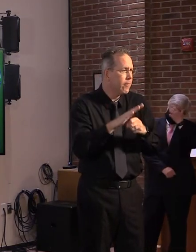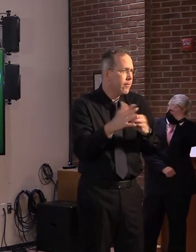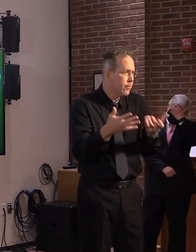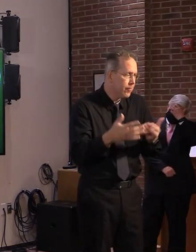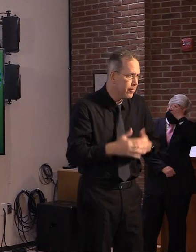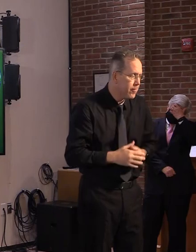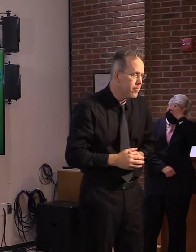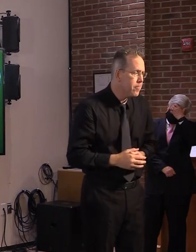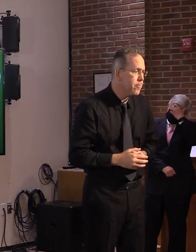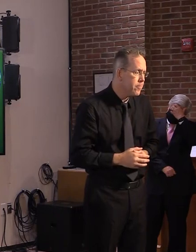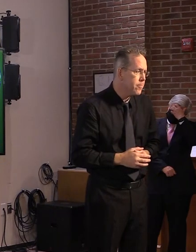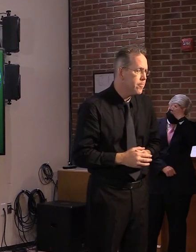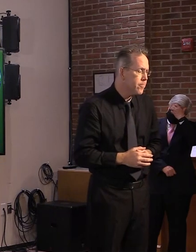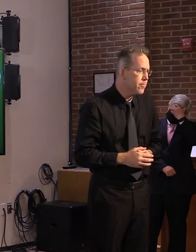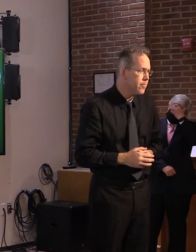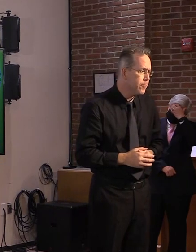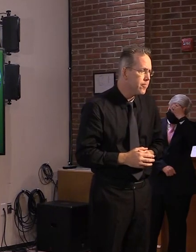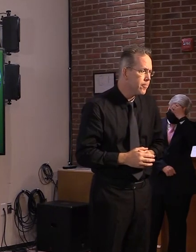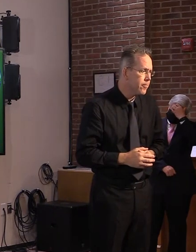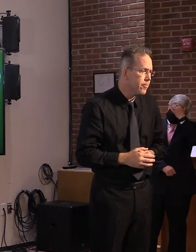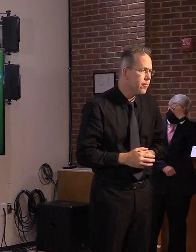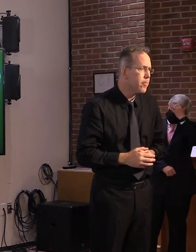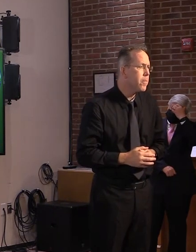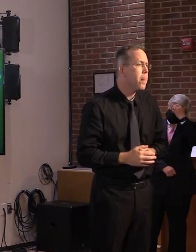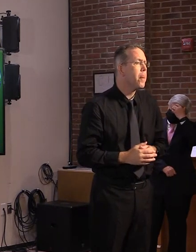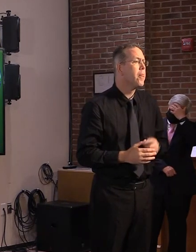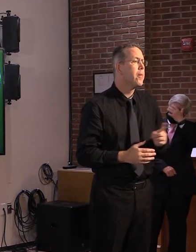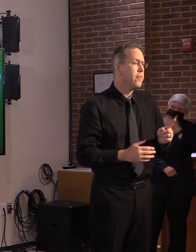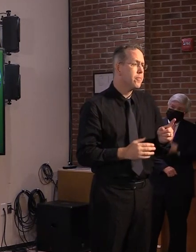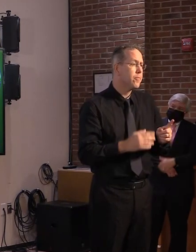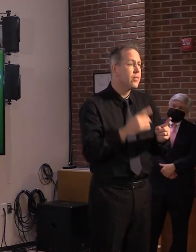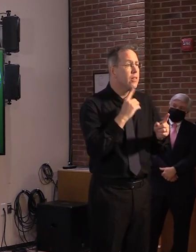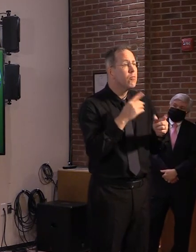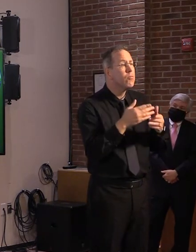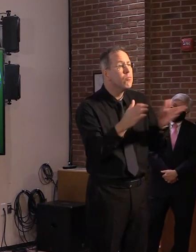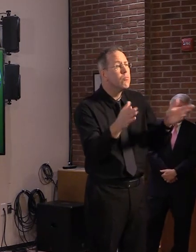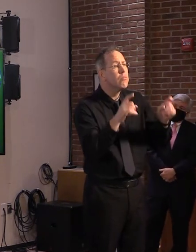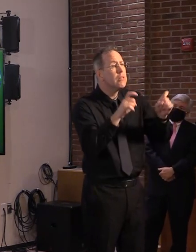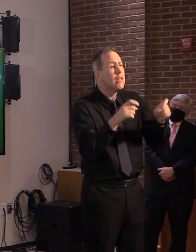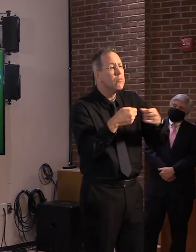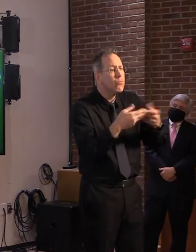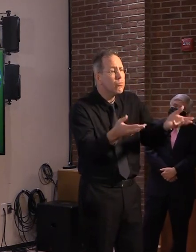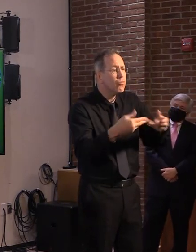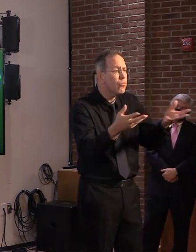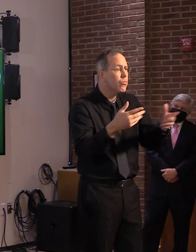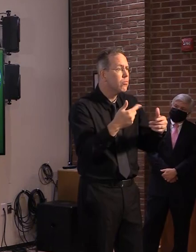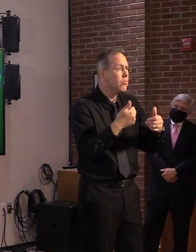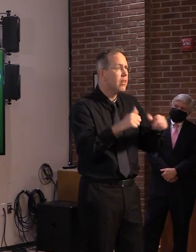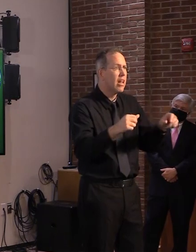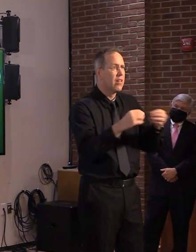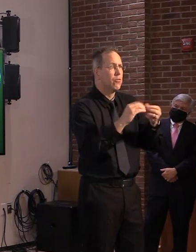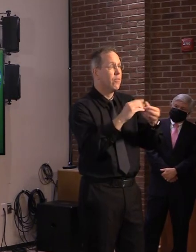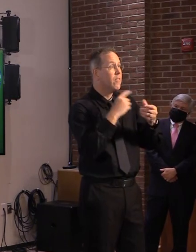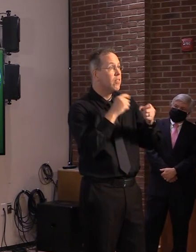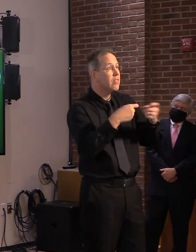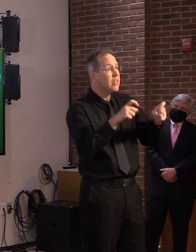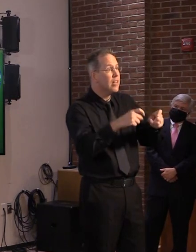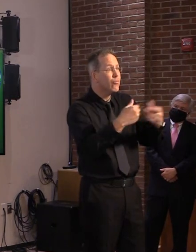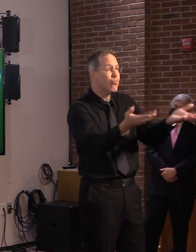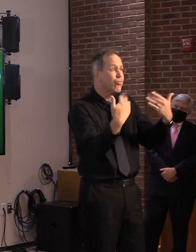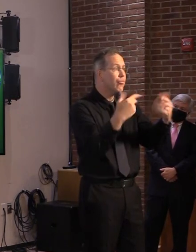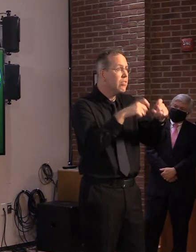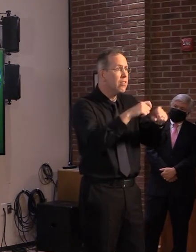Little less so testing general people in the population. Having said that, there are plenty of states that are actually